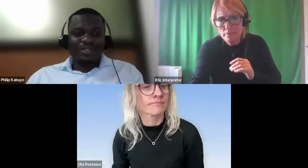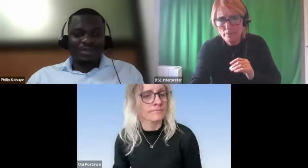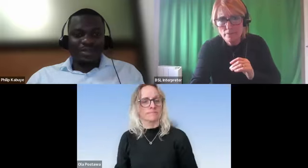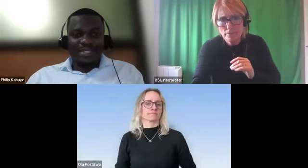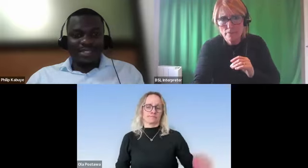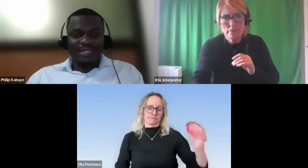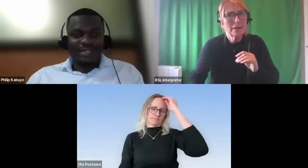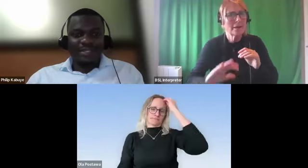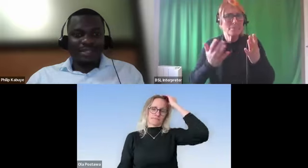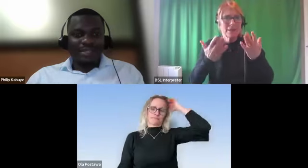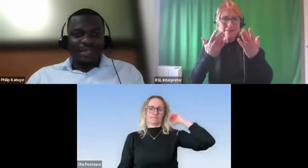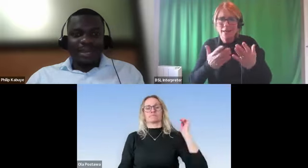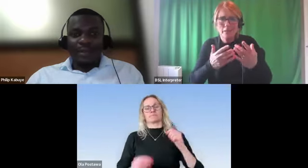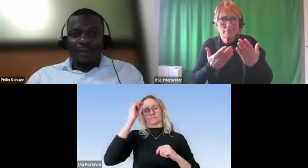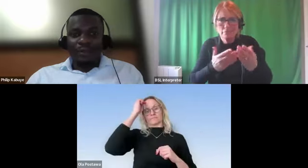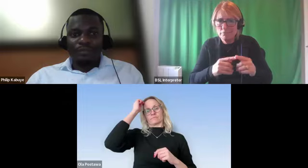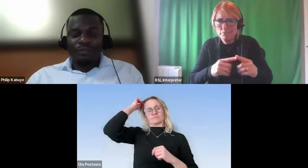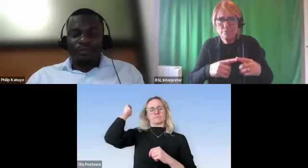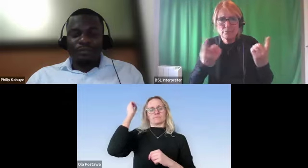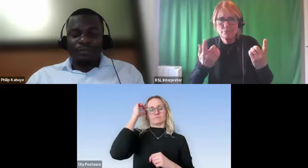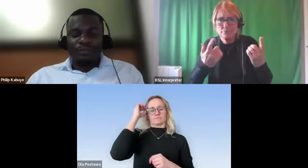it's at odds with reality.